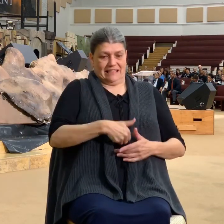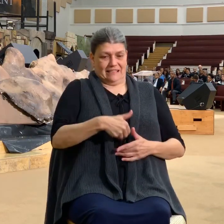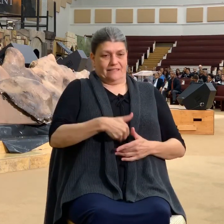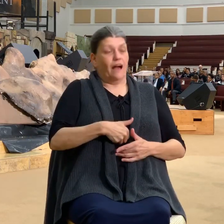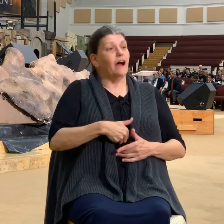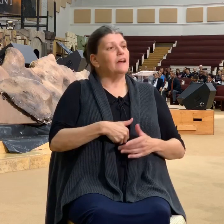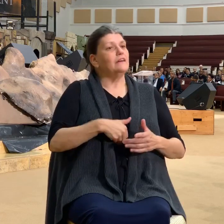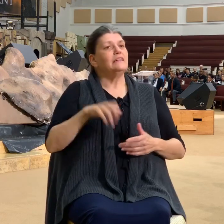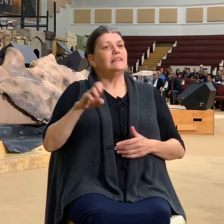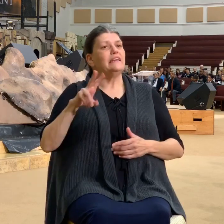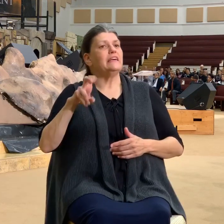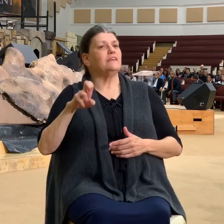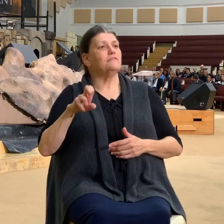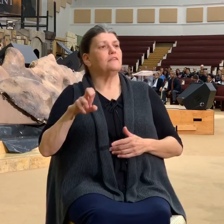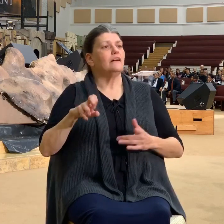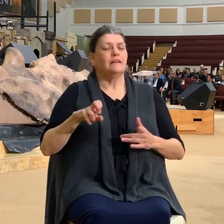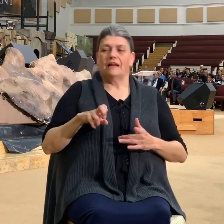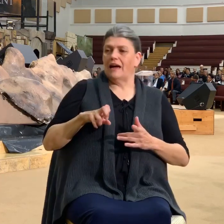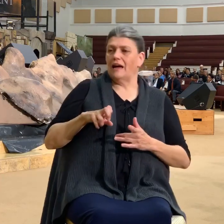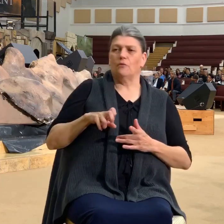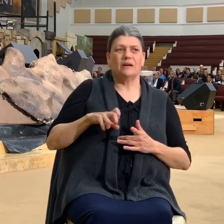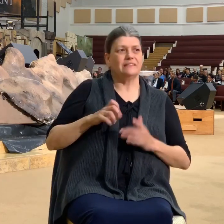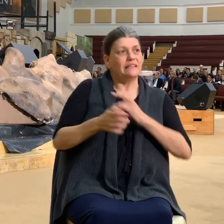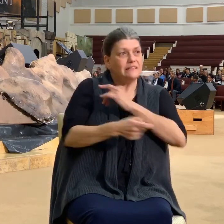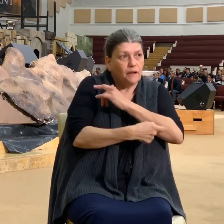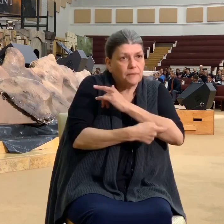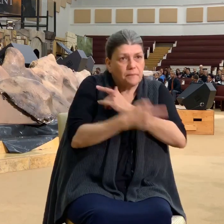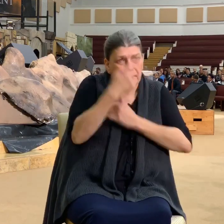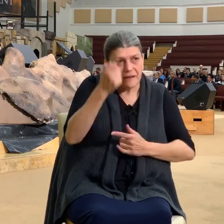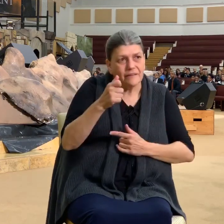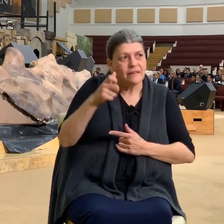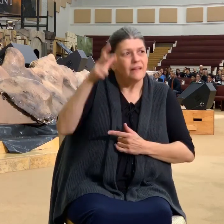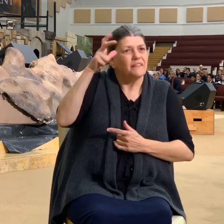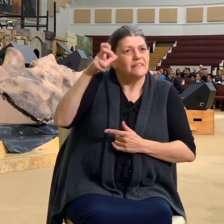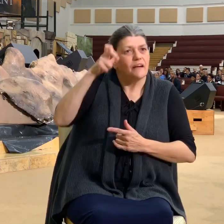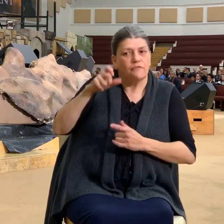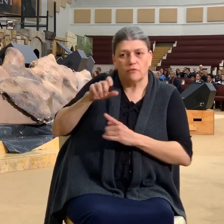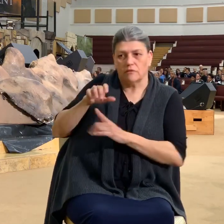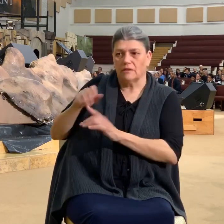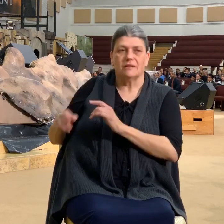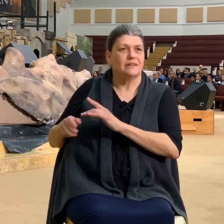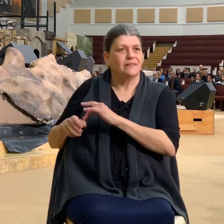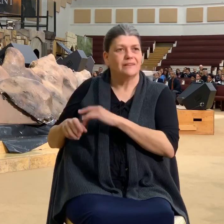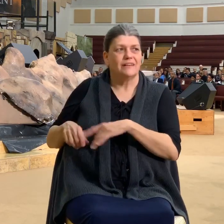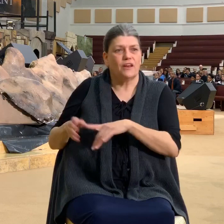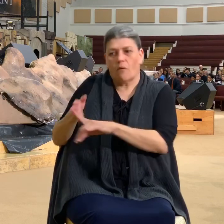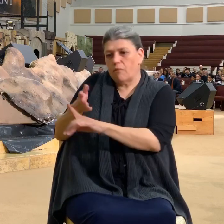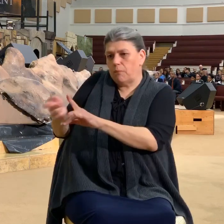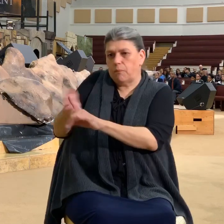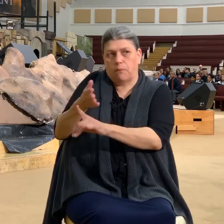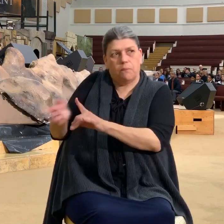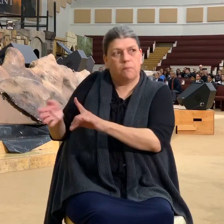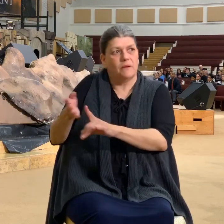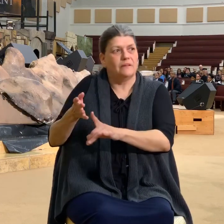put in her mind, that I am not what I need to be. She questioned her image. The garden issue